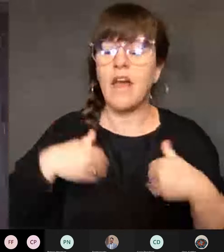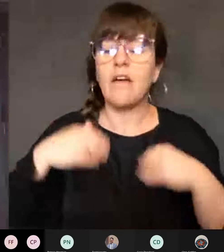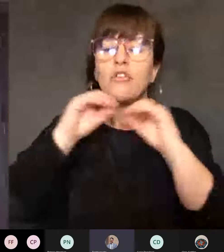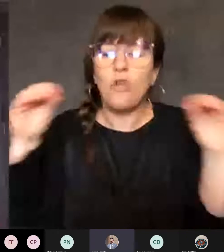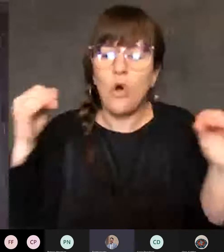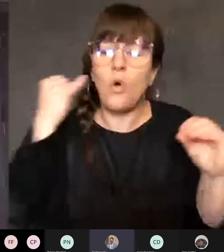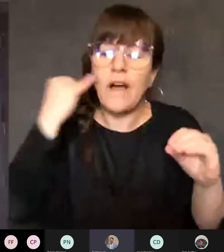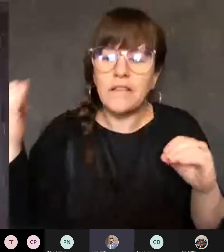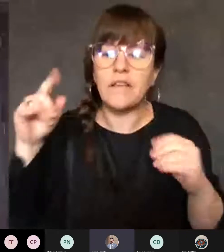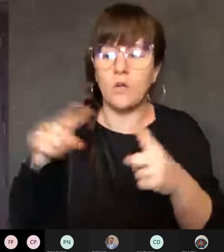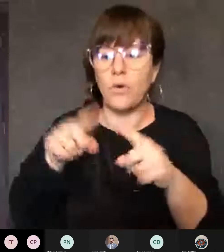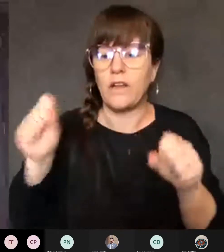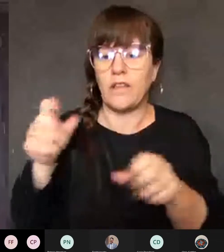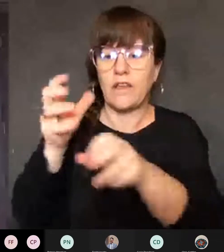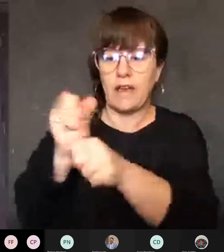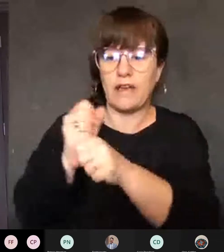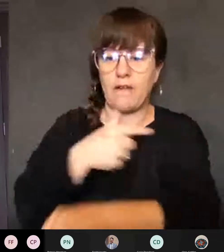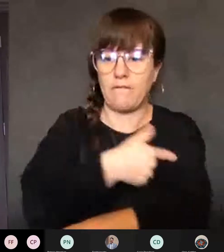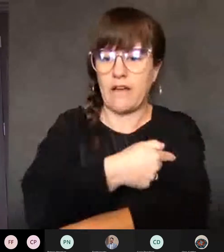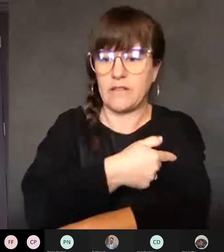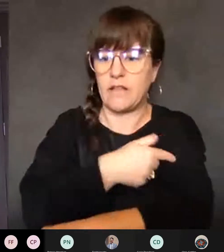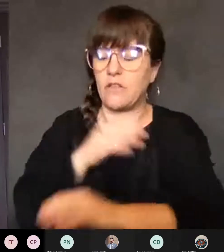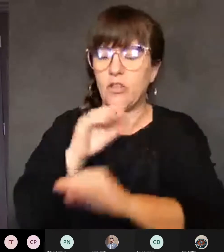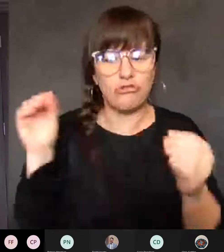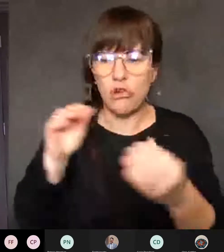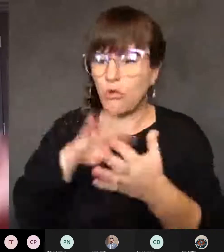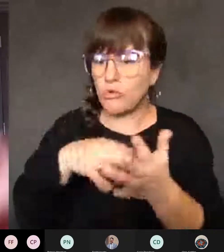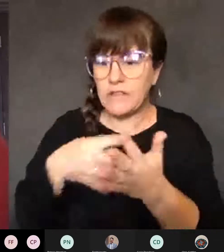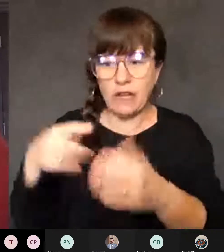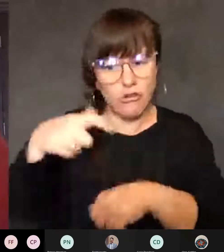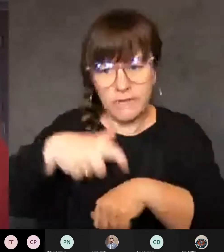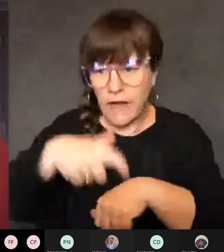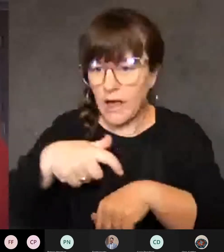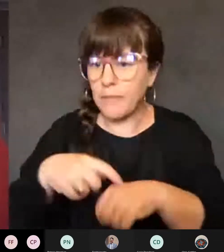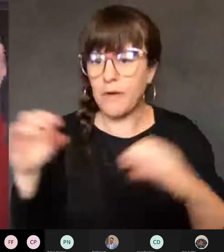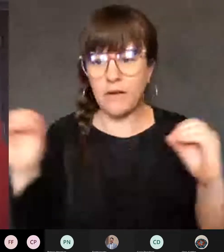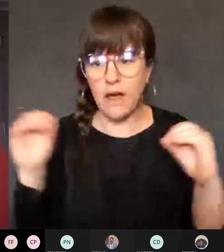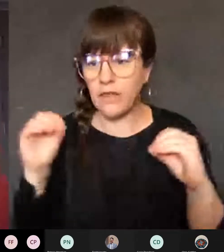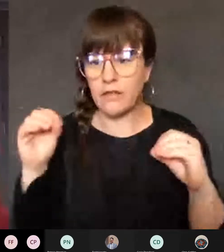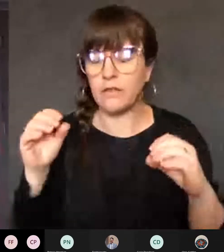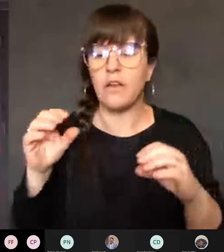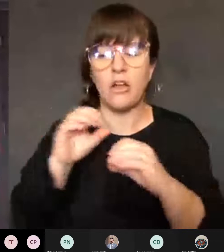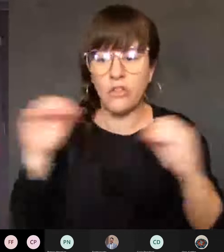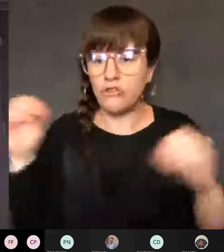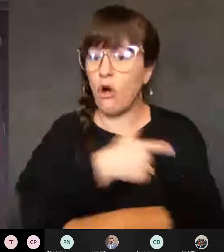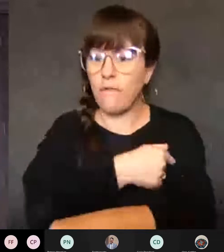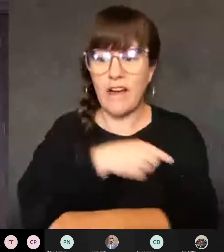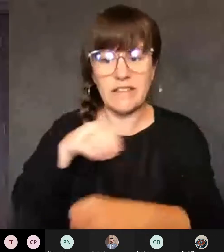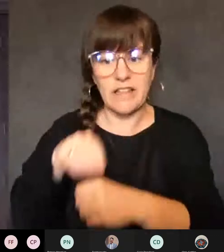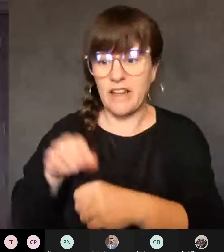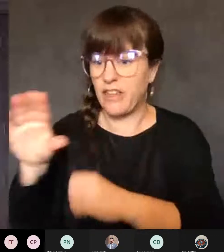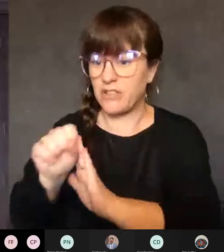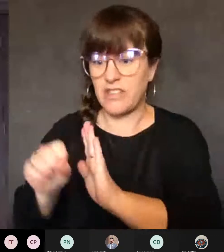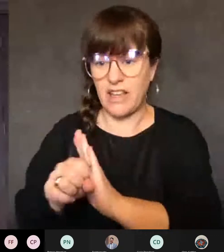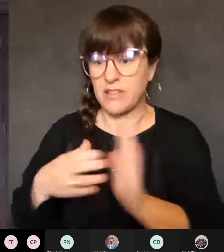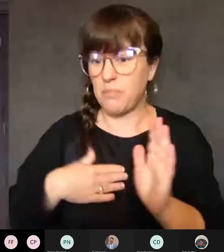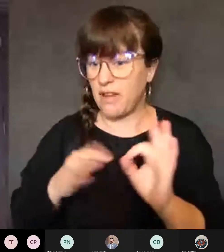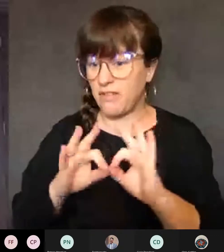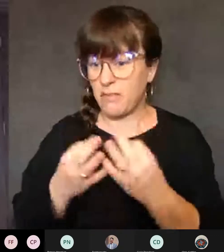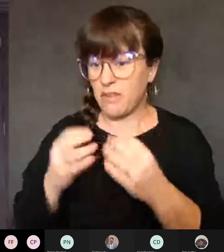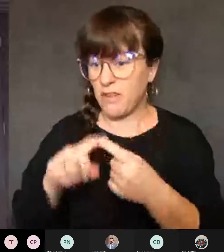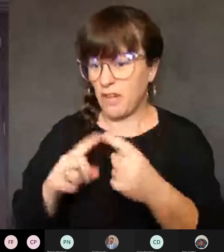get a vaccine because there's no vaccine in their state. So, they're trying to roll it out as much as